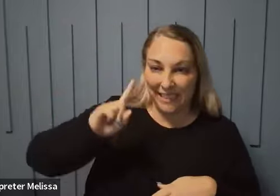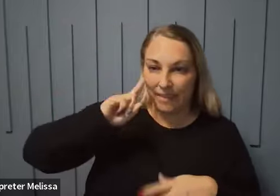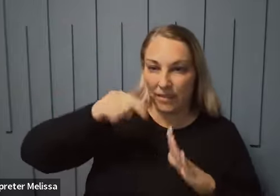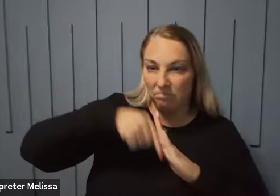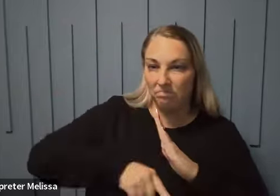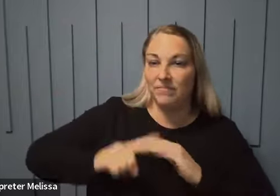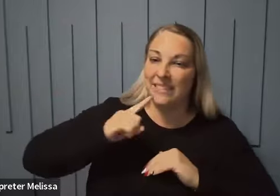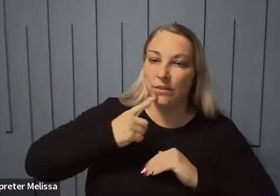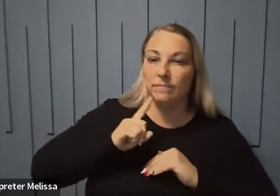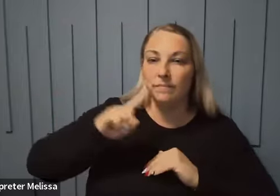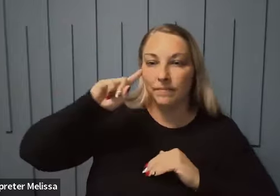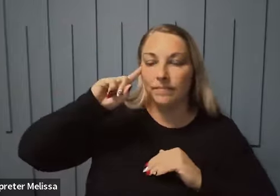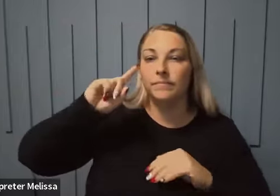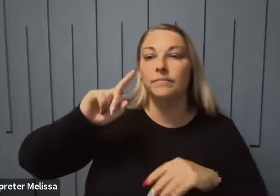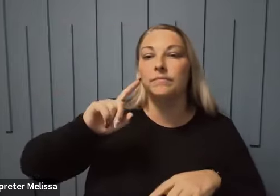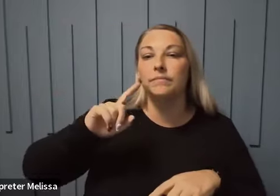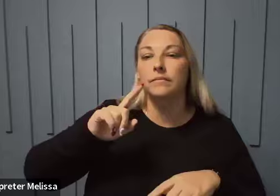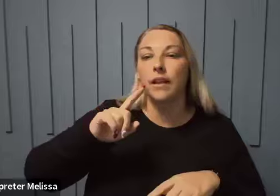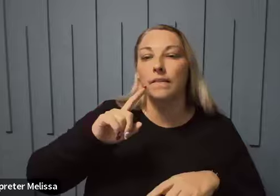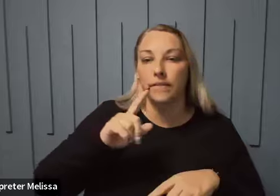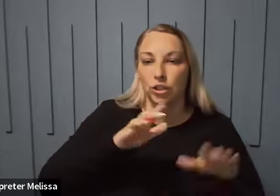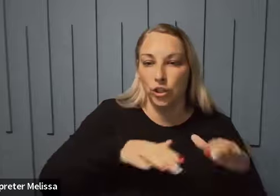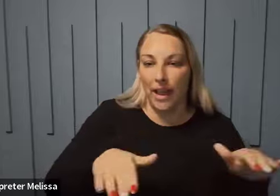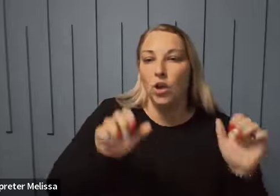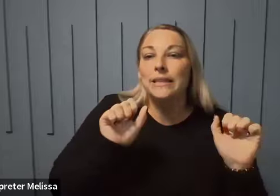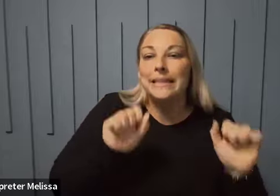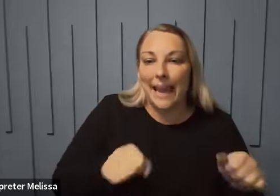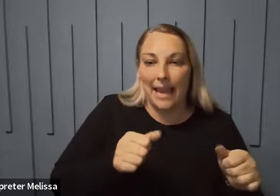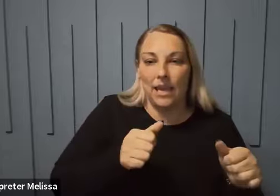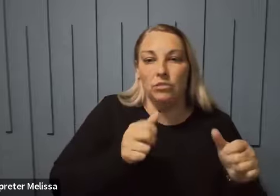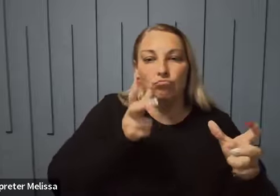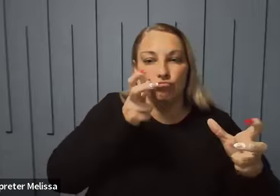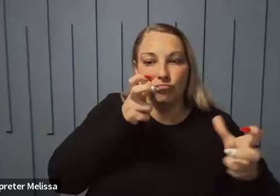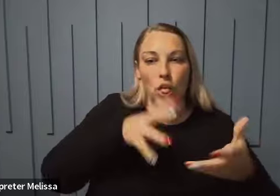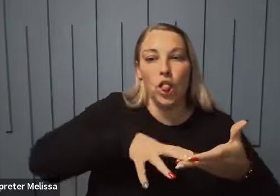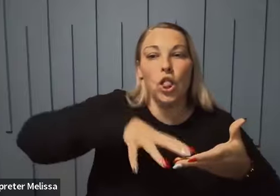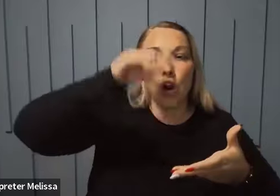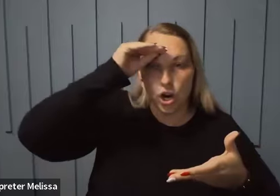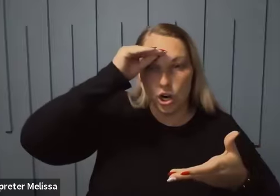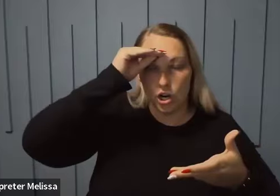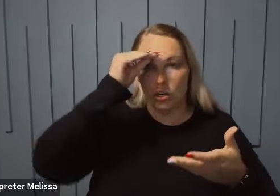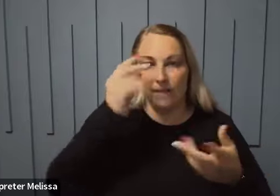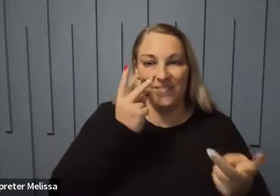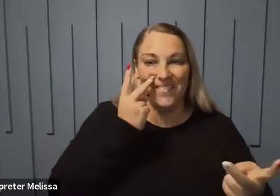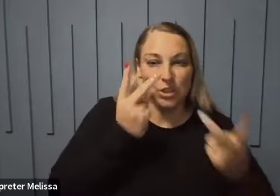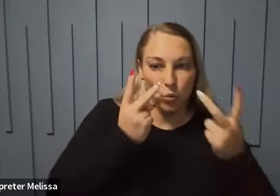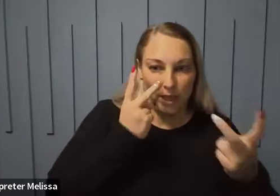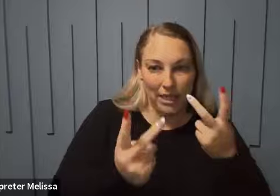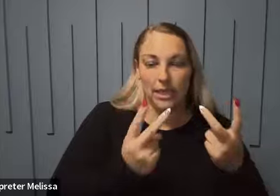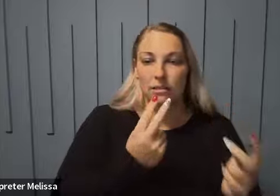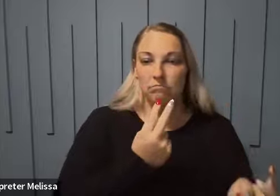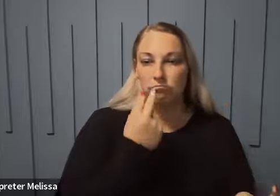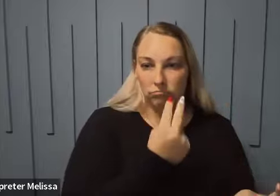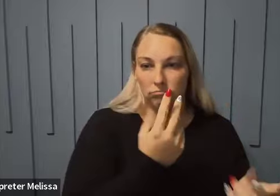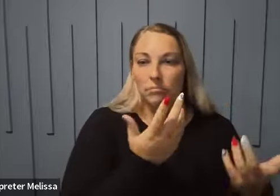through vision. And by language, he is referring to a spoken language through vision almost as easily as the hearing, he said normal. It's